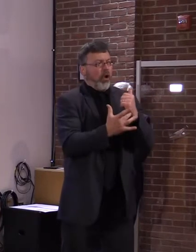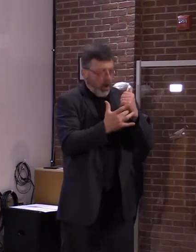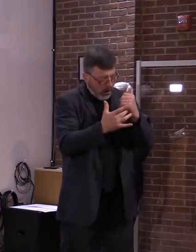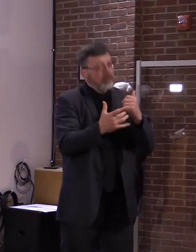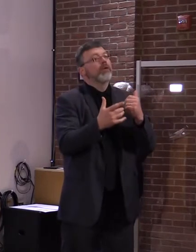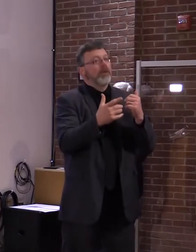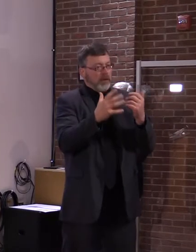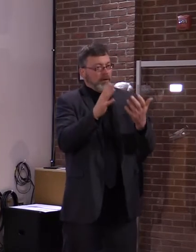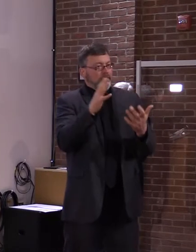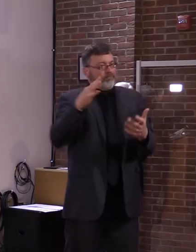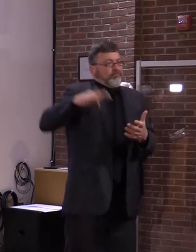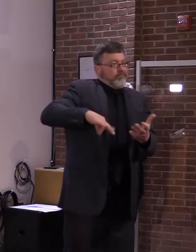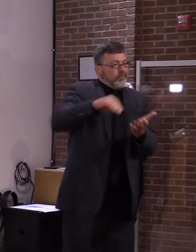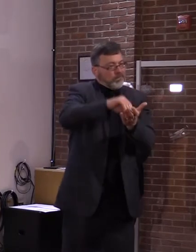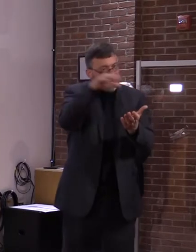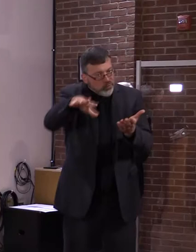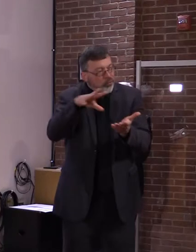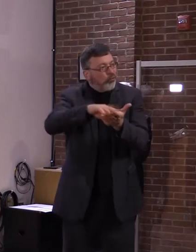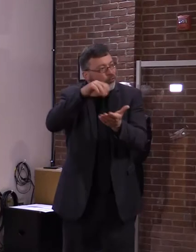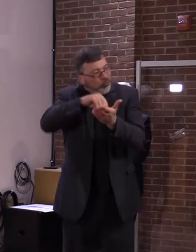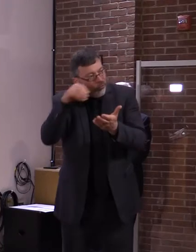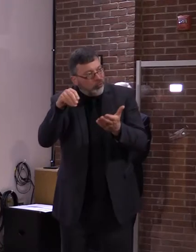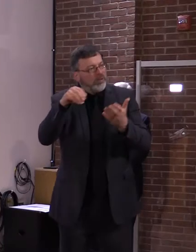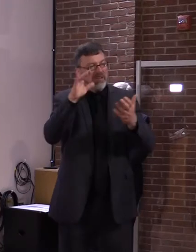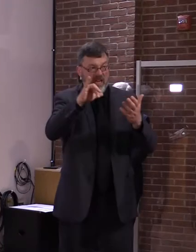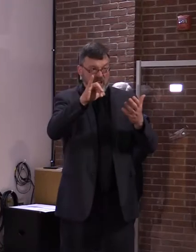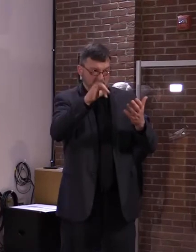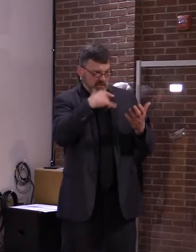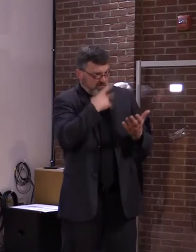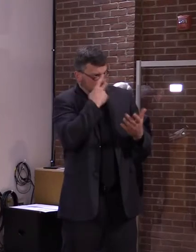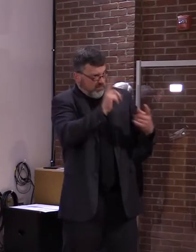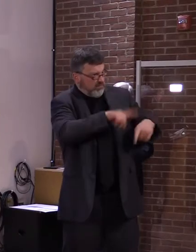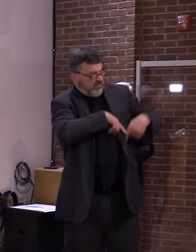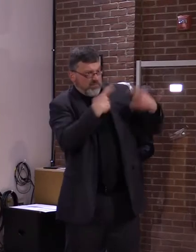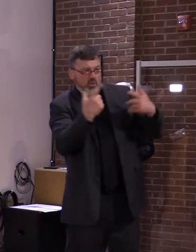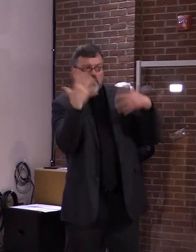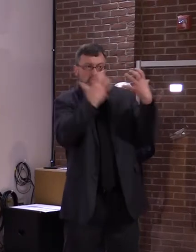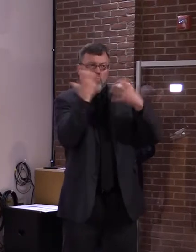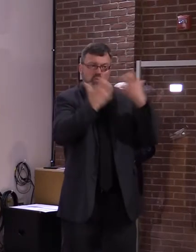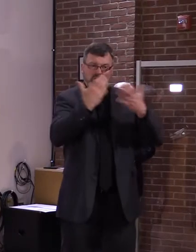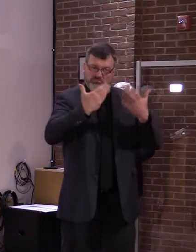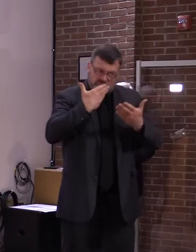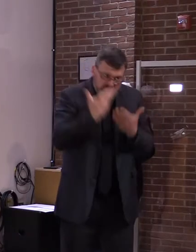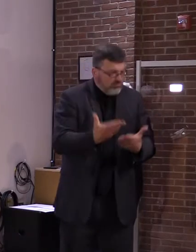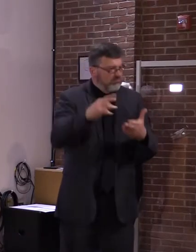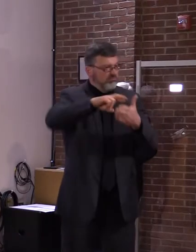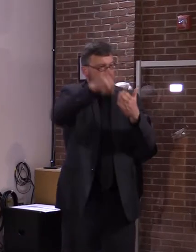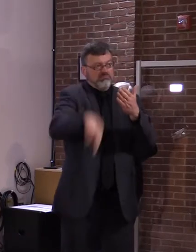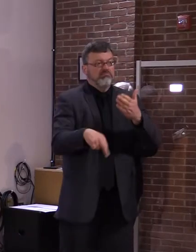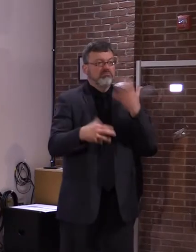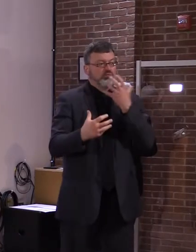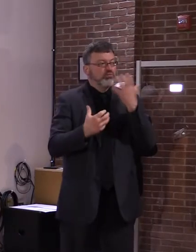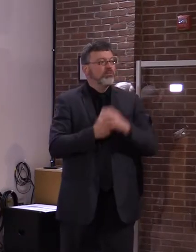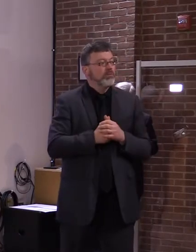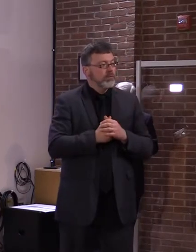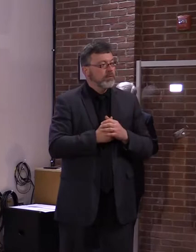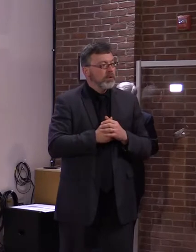of the pandemic and will need to be evaluated more fully. But for now, the priority is to return to normal